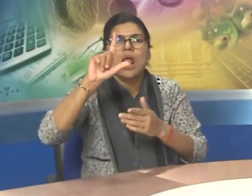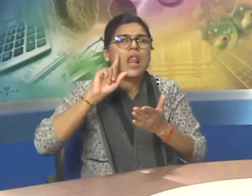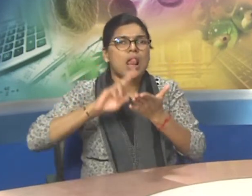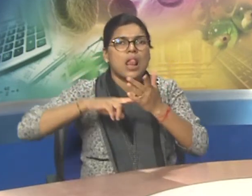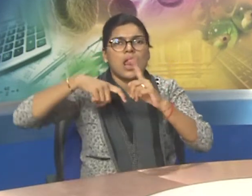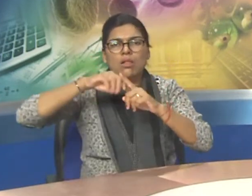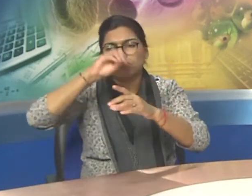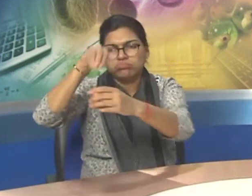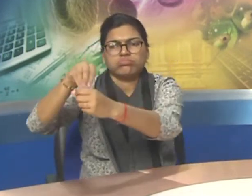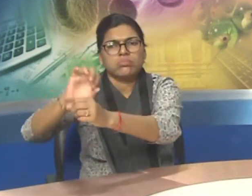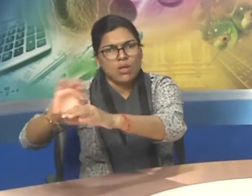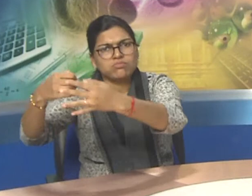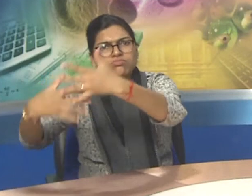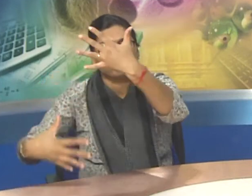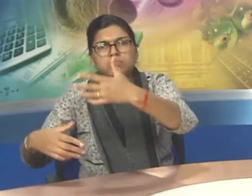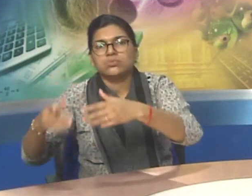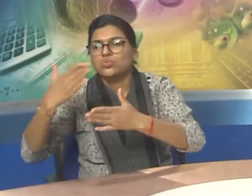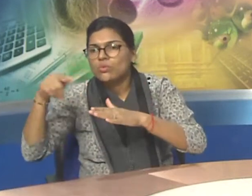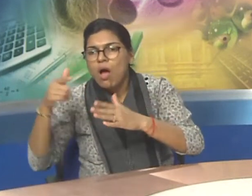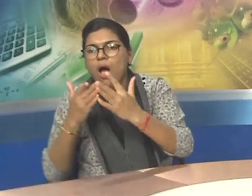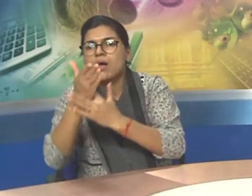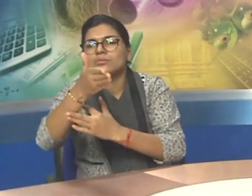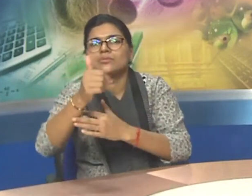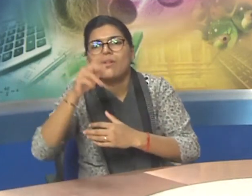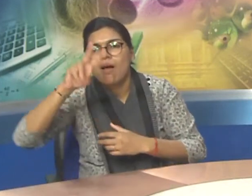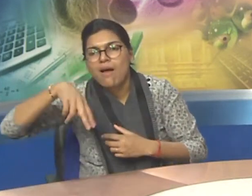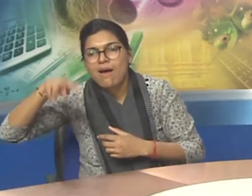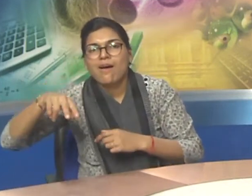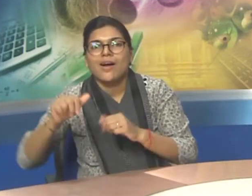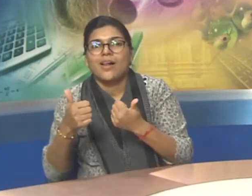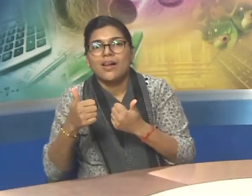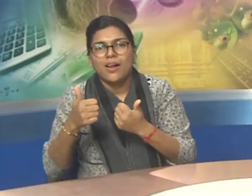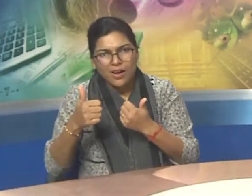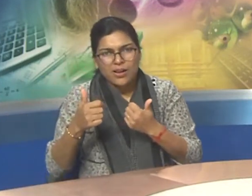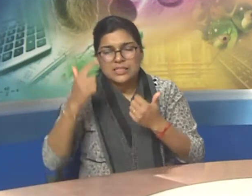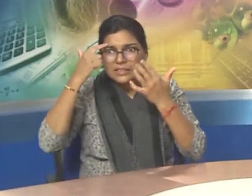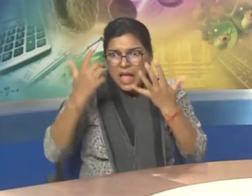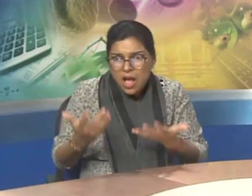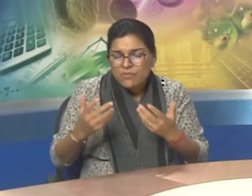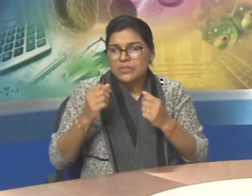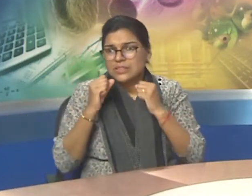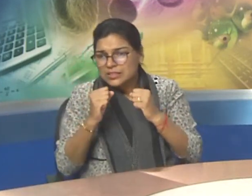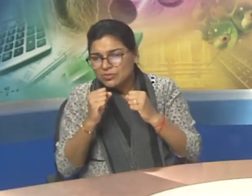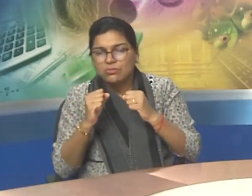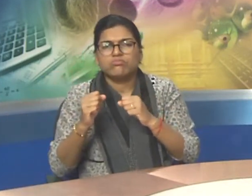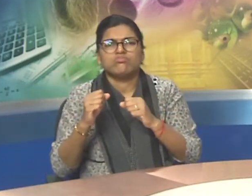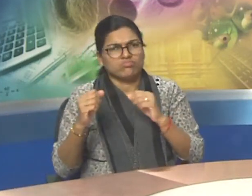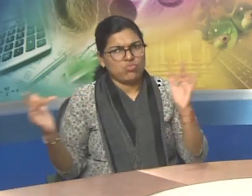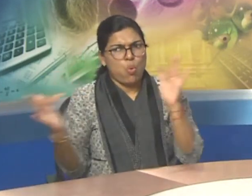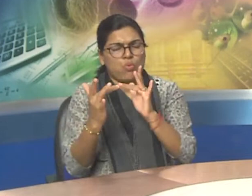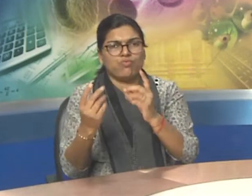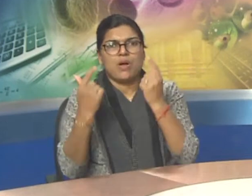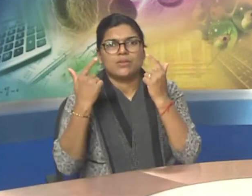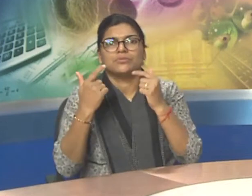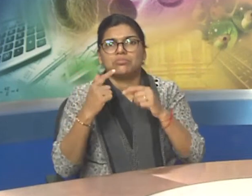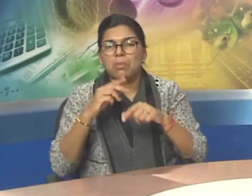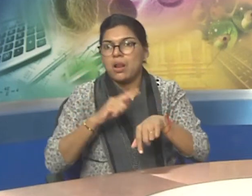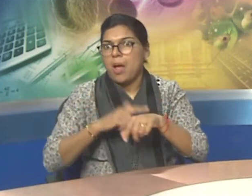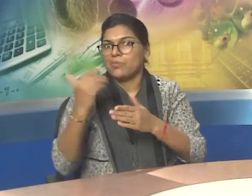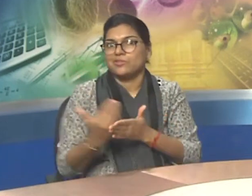It explains that libraries are interconnected with each other, and if a specific book is not